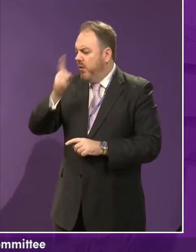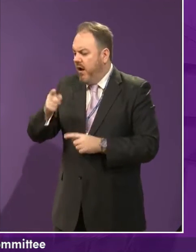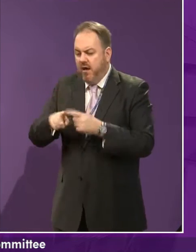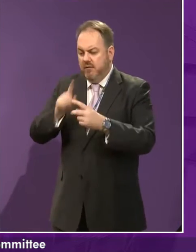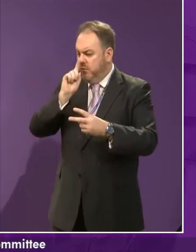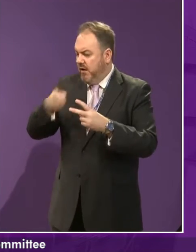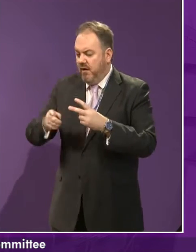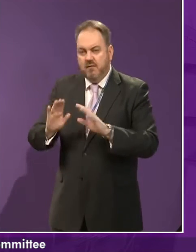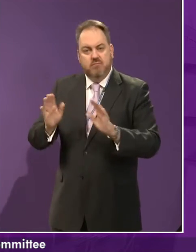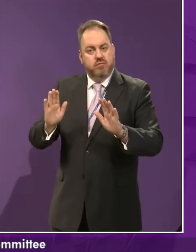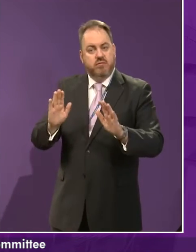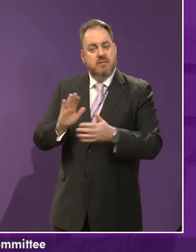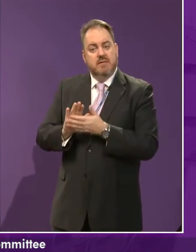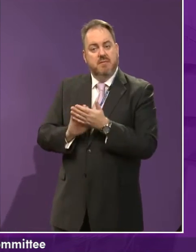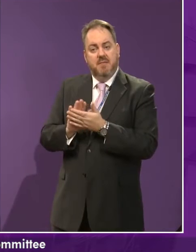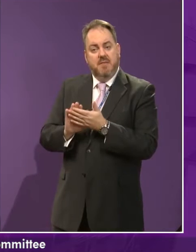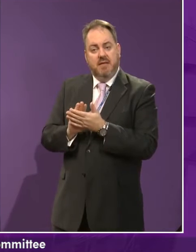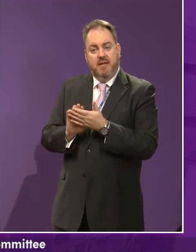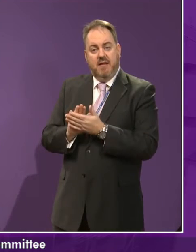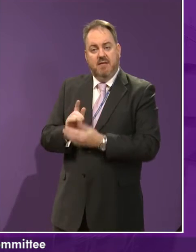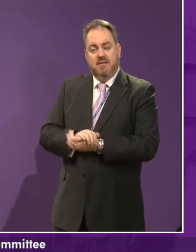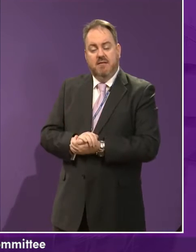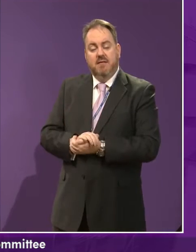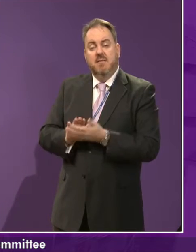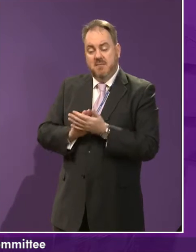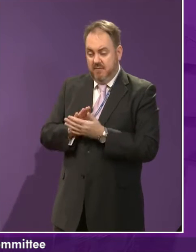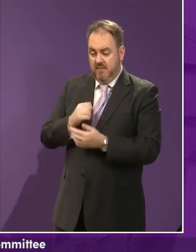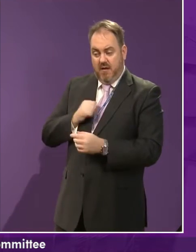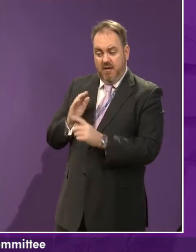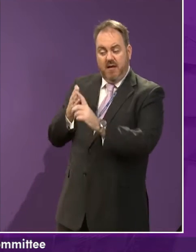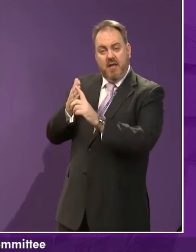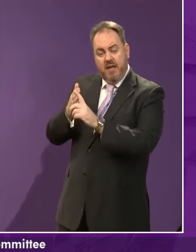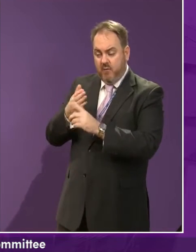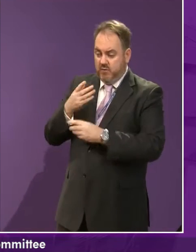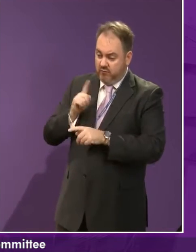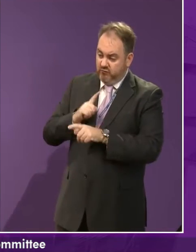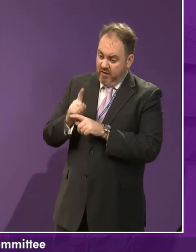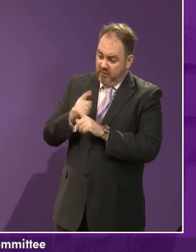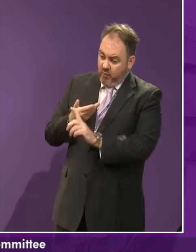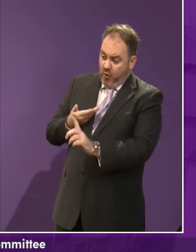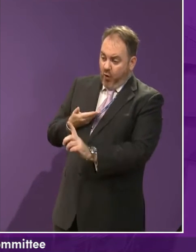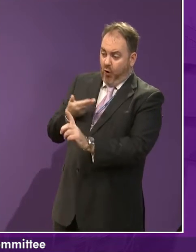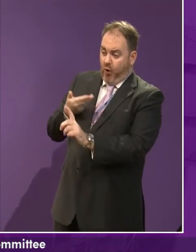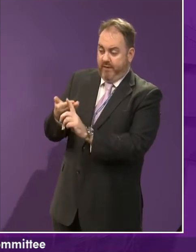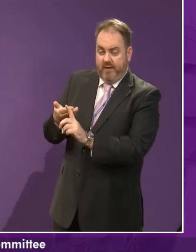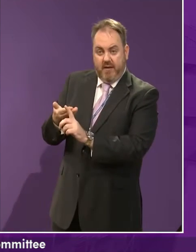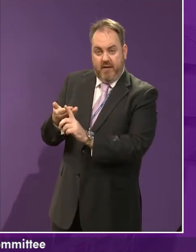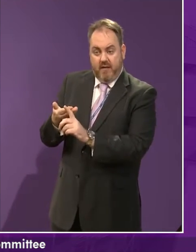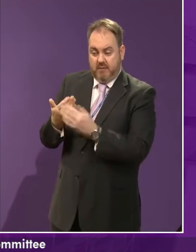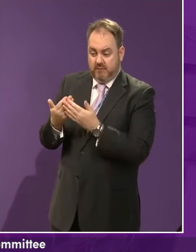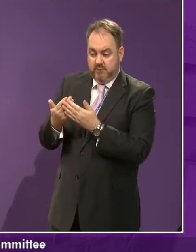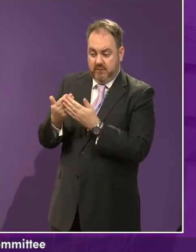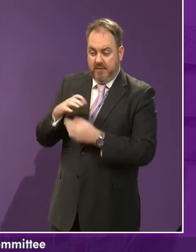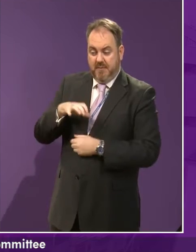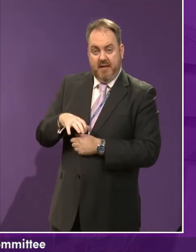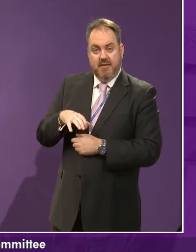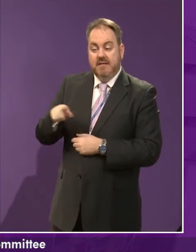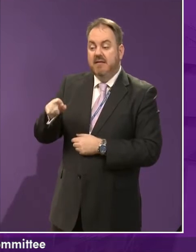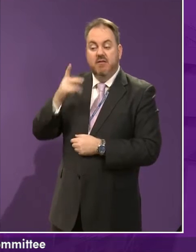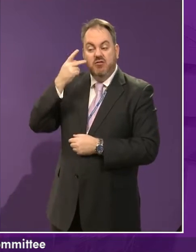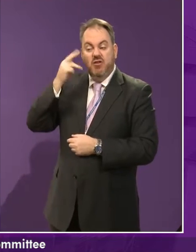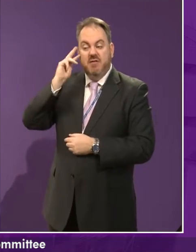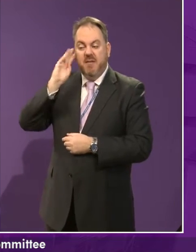or discourage the student or influence the prospect of the student being offered a place. The student was offered a place. He chose to go